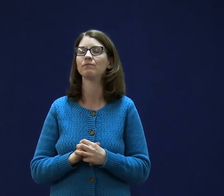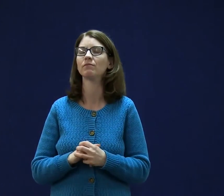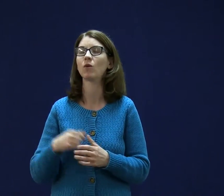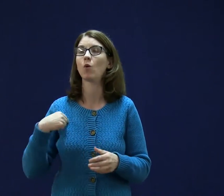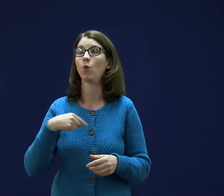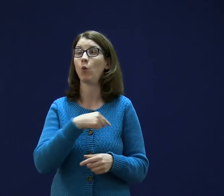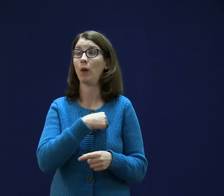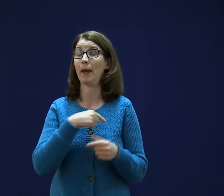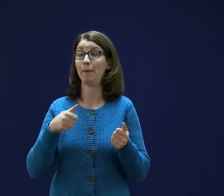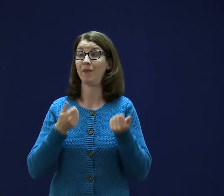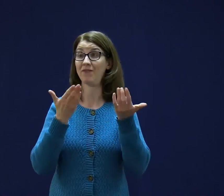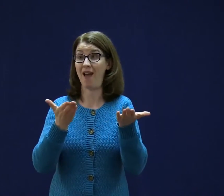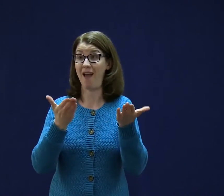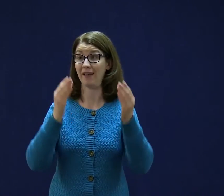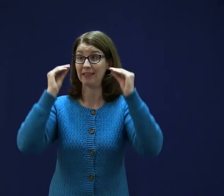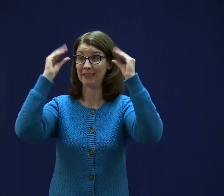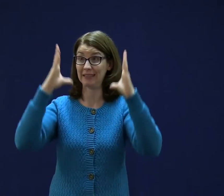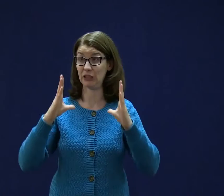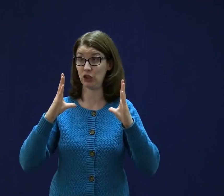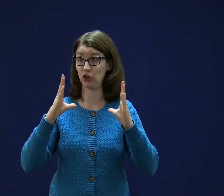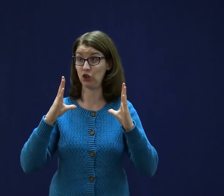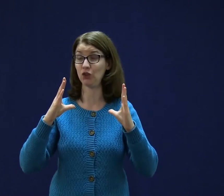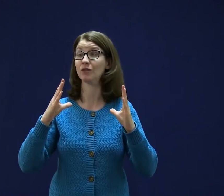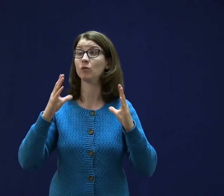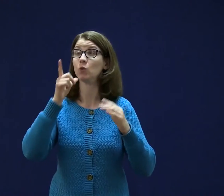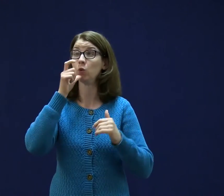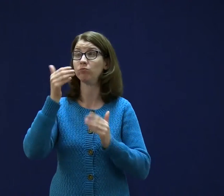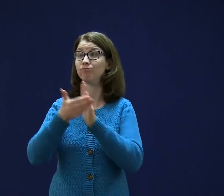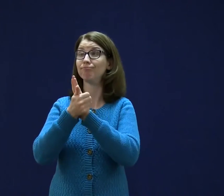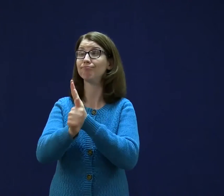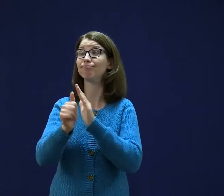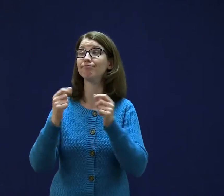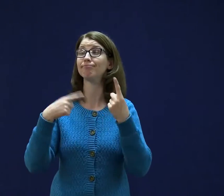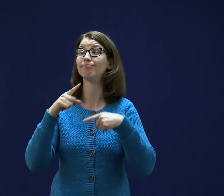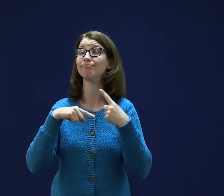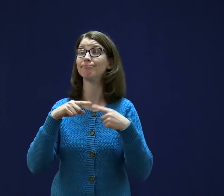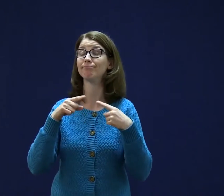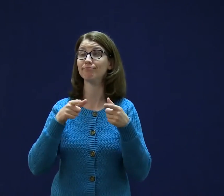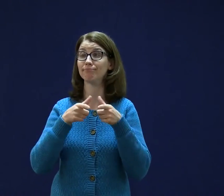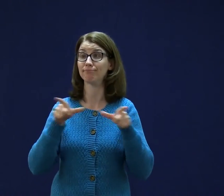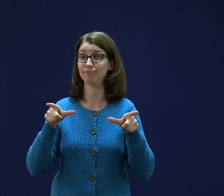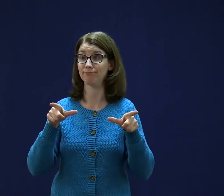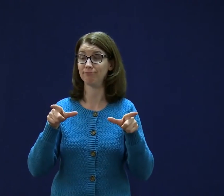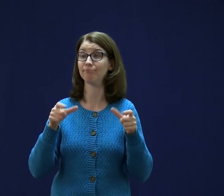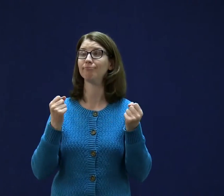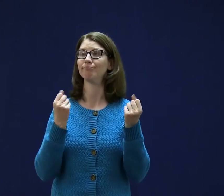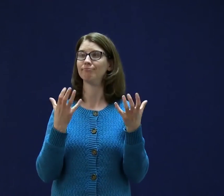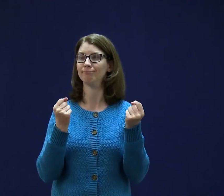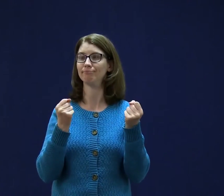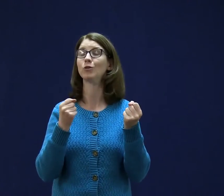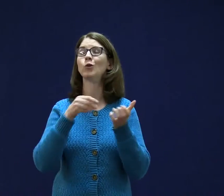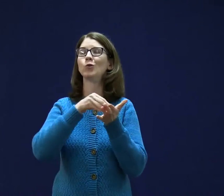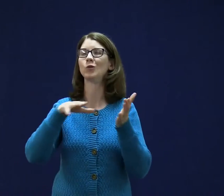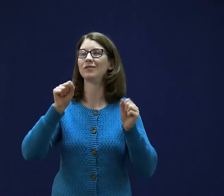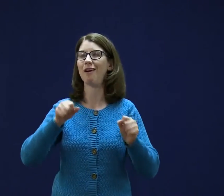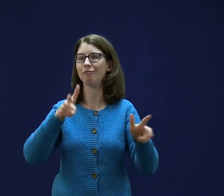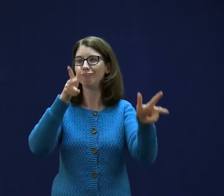We have Governor Baxter School for the Deaf, classrooms for students who are deaf and hard of hearing.